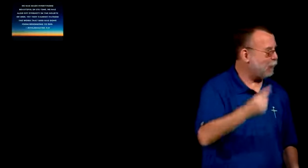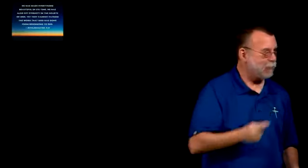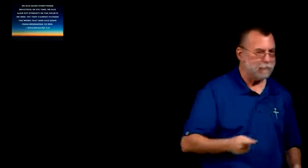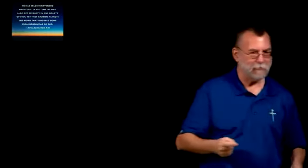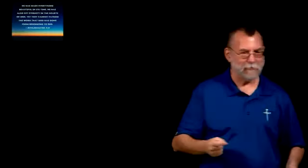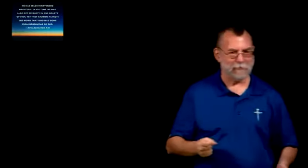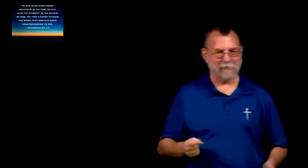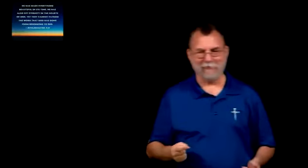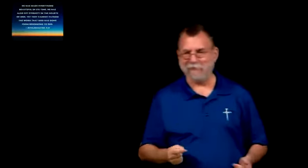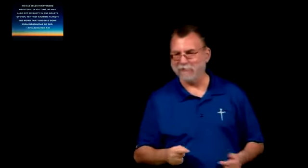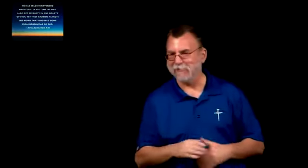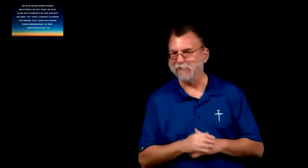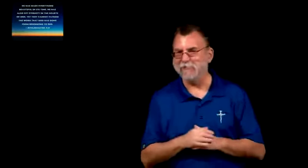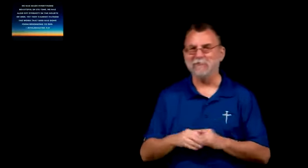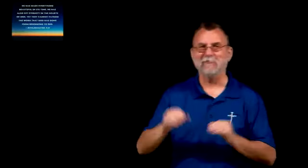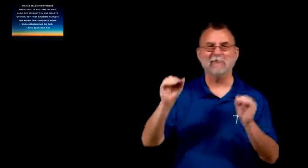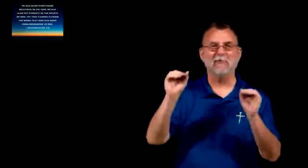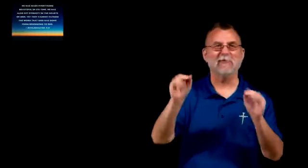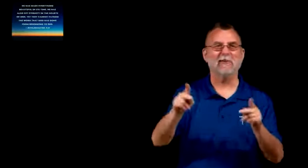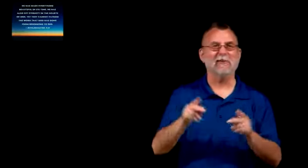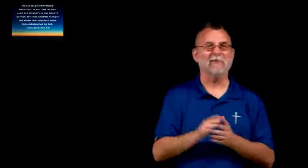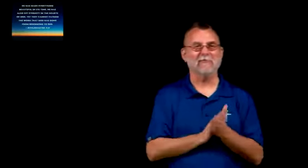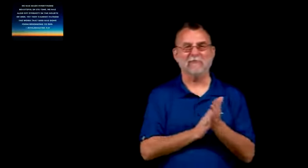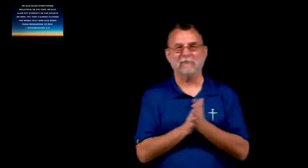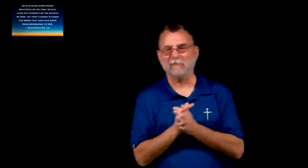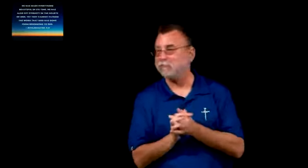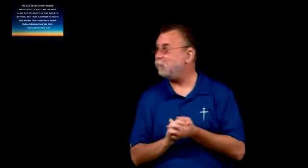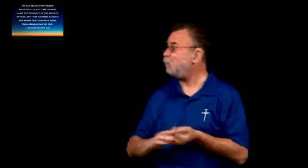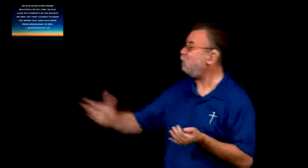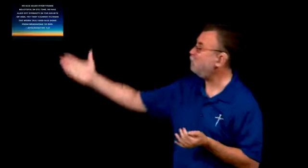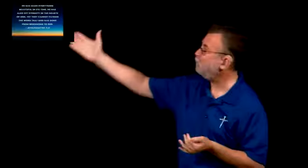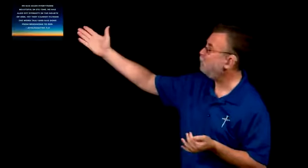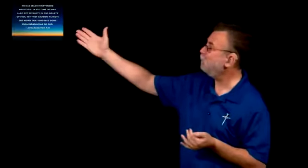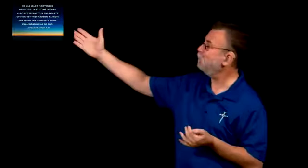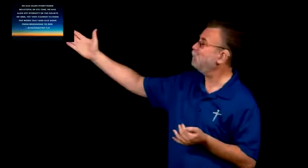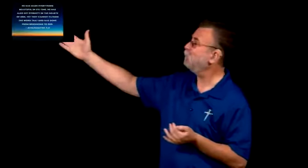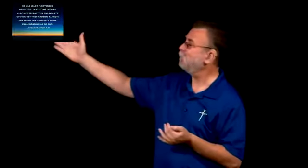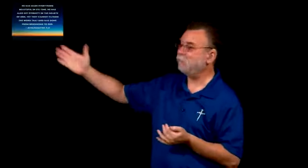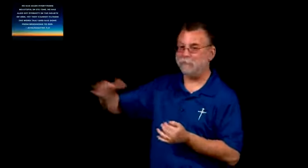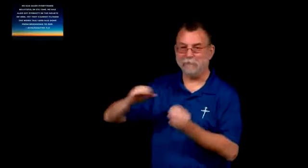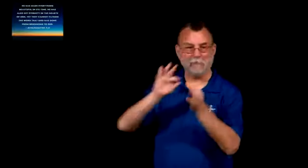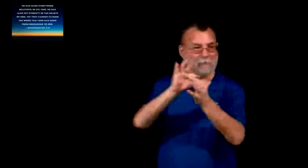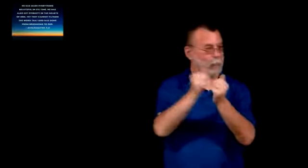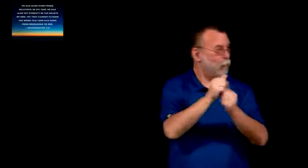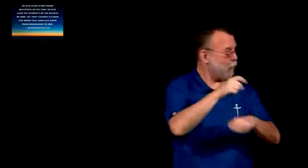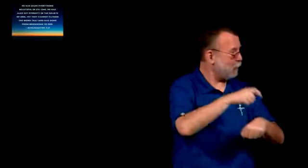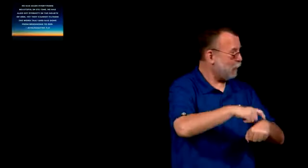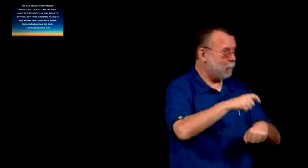so now that she's, you know, view life backwards. She'll understand if we don't say thank you to her today.